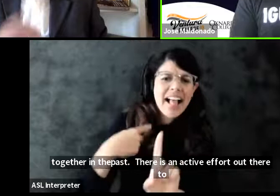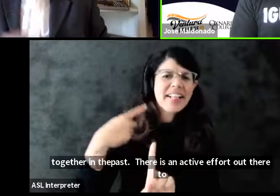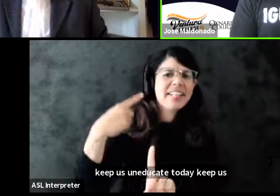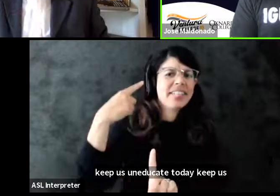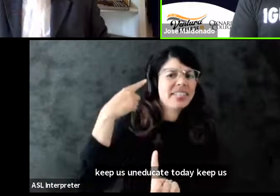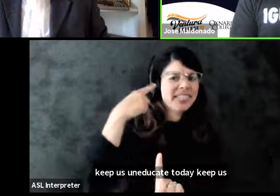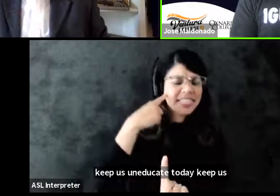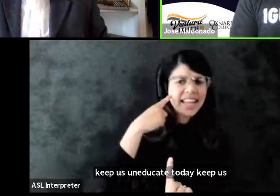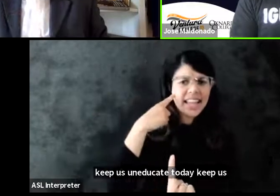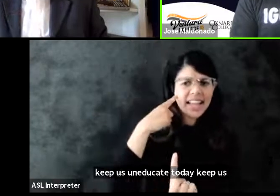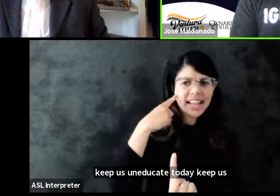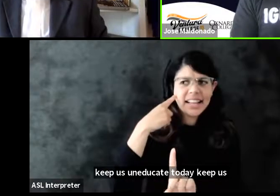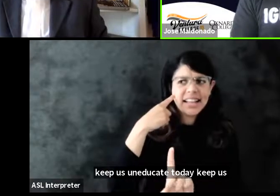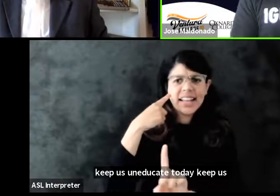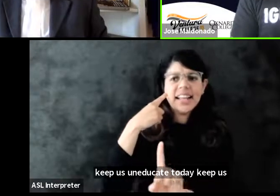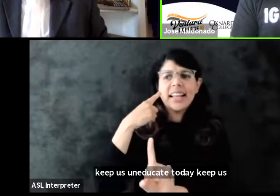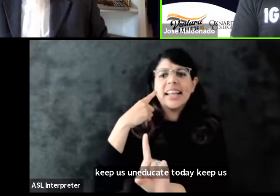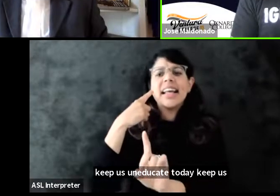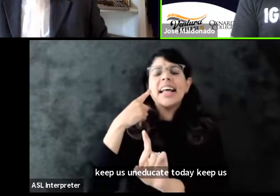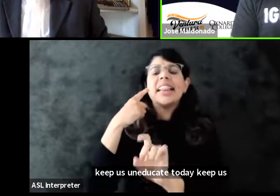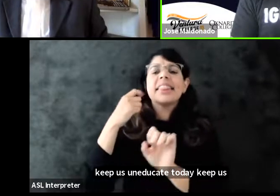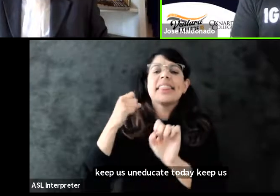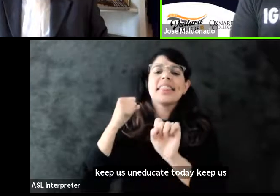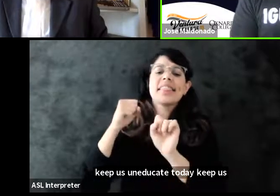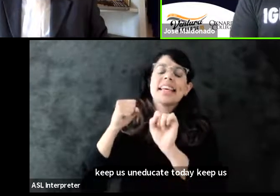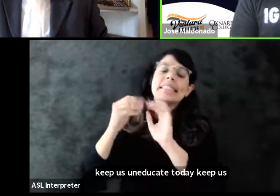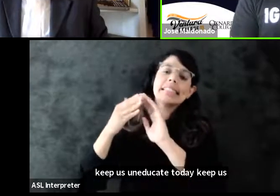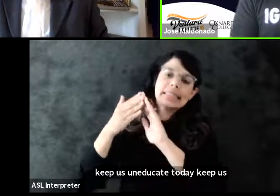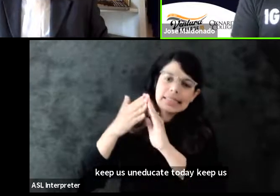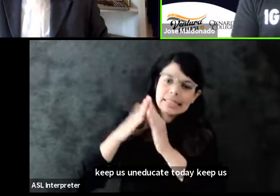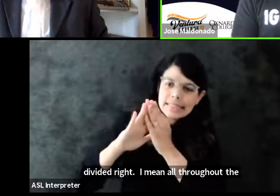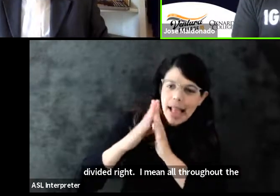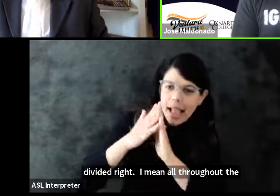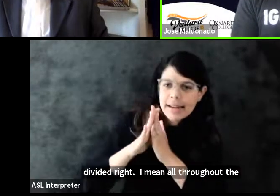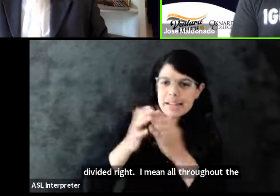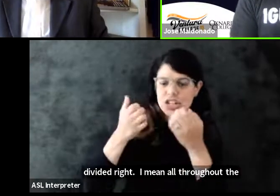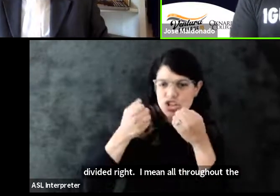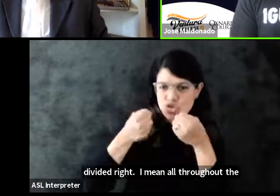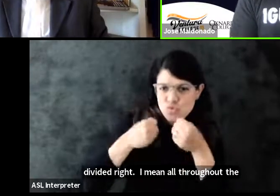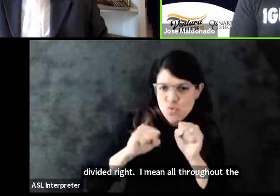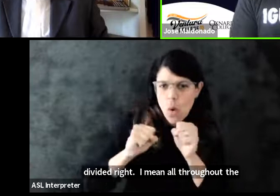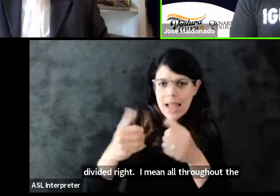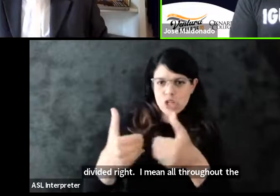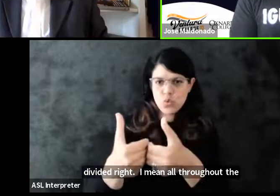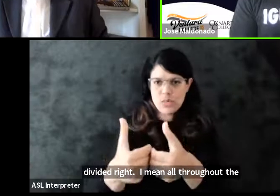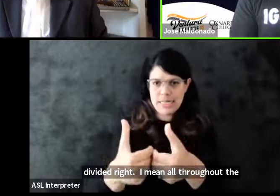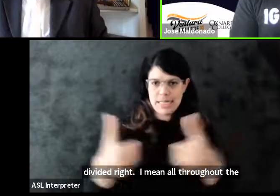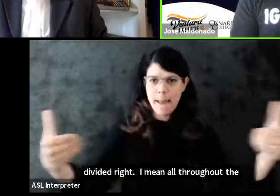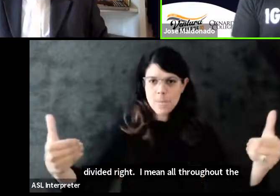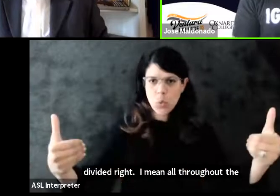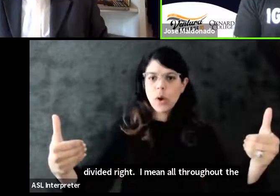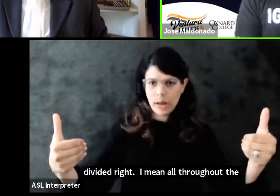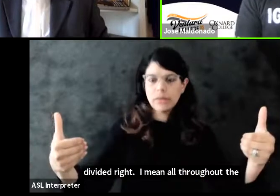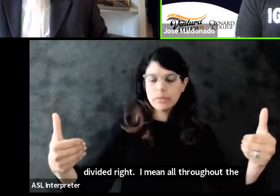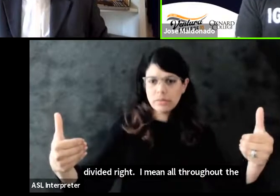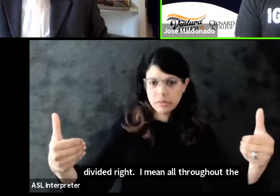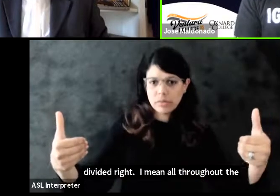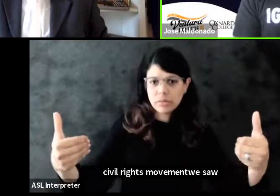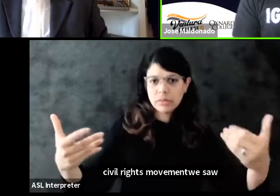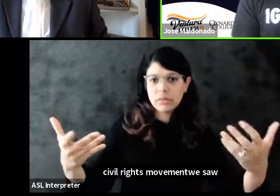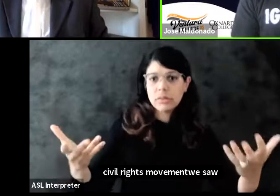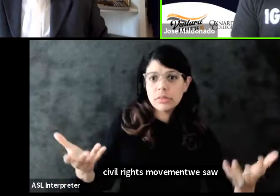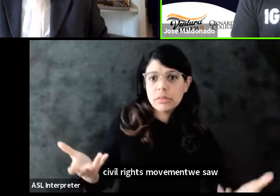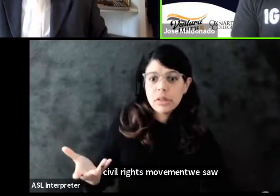all throughout the civil rights movement, we saw Black and brown and our Asian American and First Nations folks